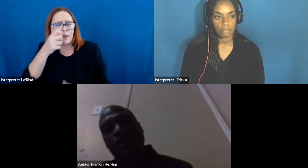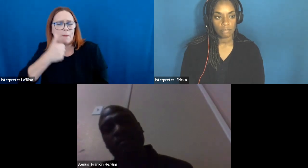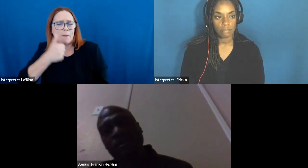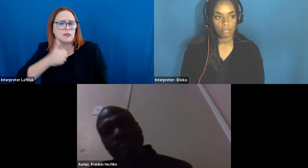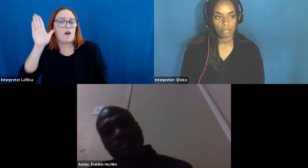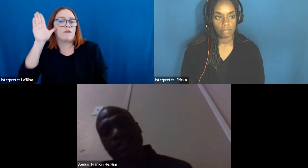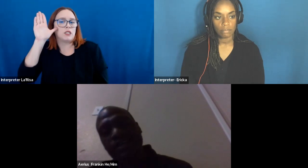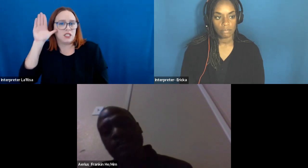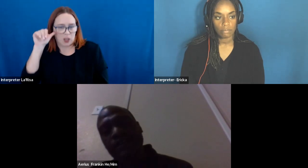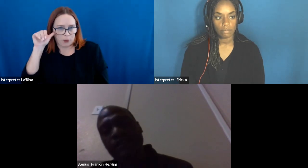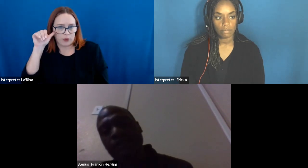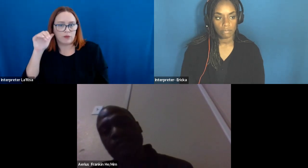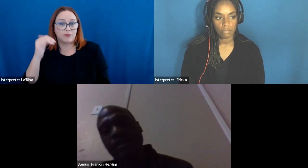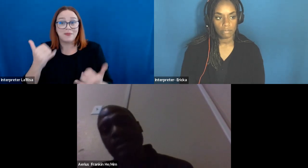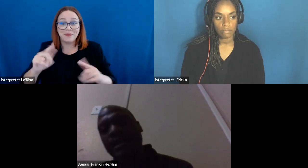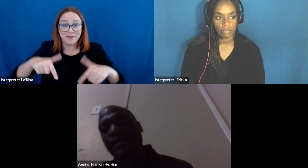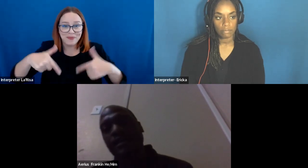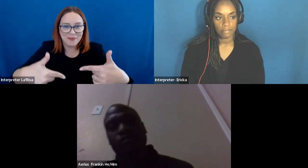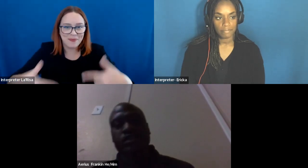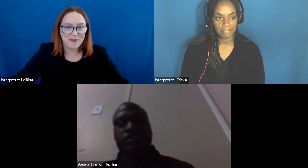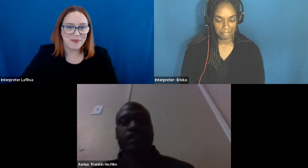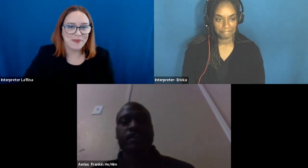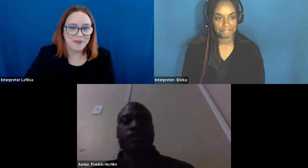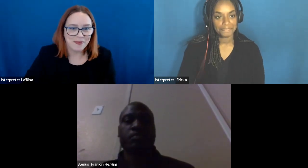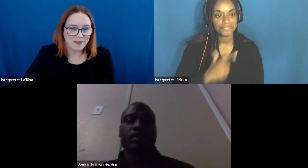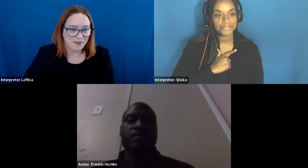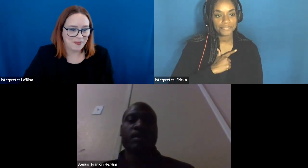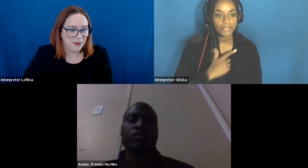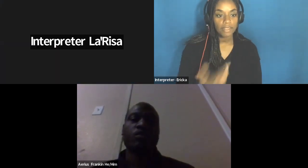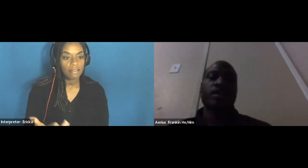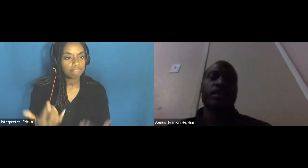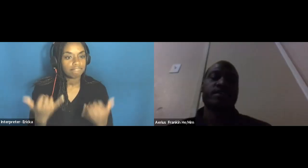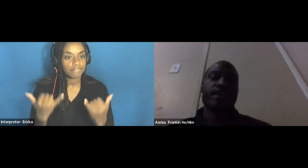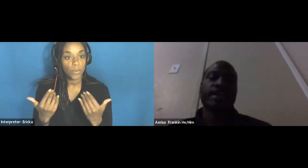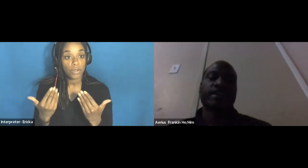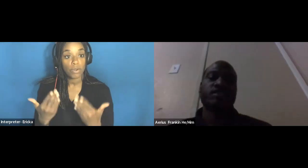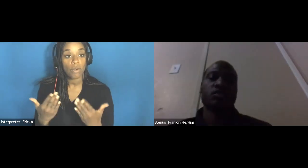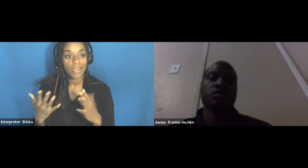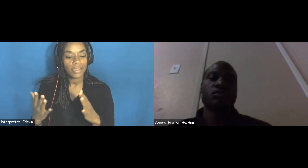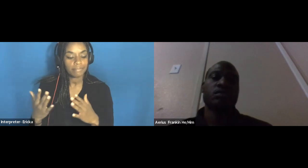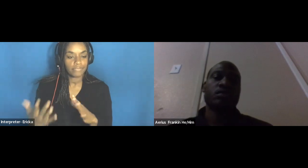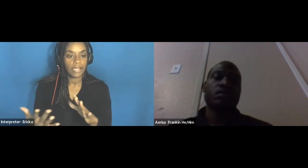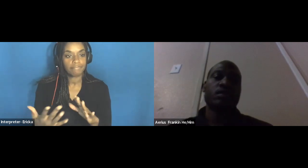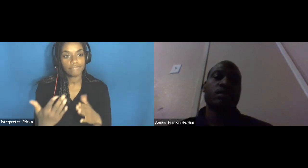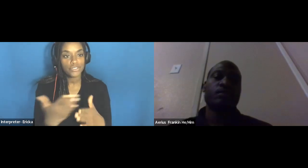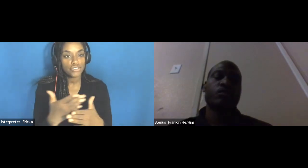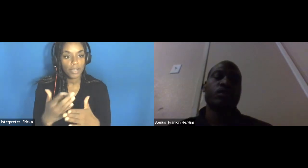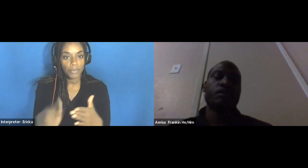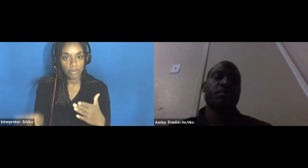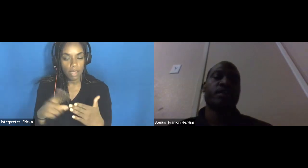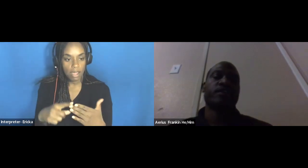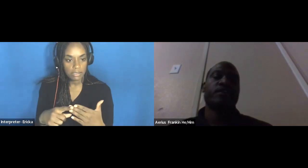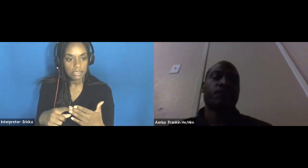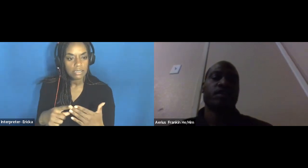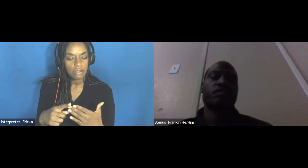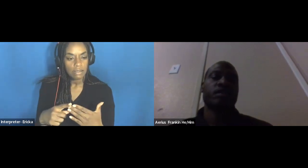With that being said, I kind of want to share a little bit about what it takes to really